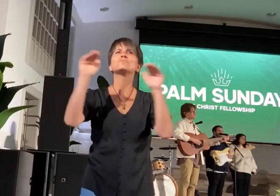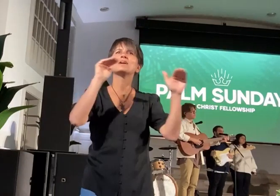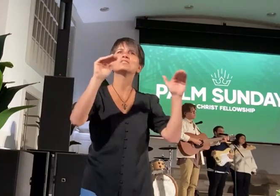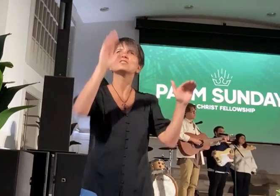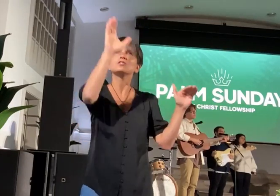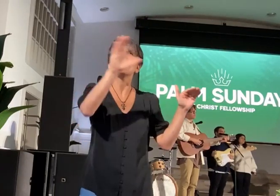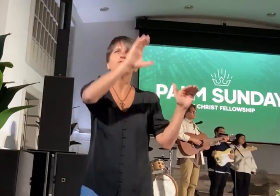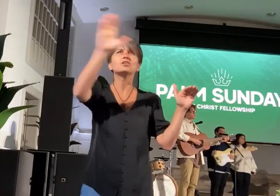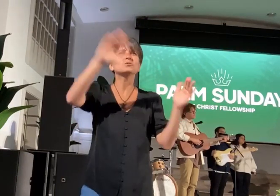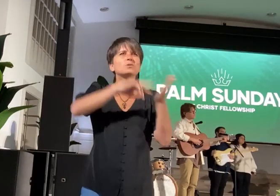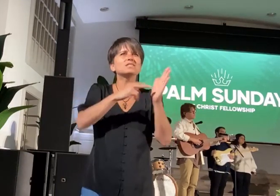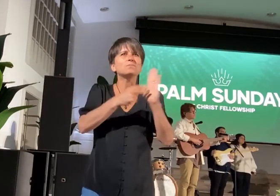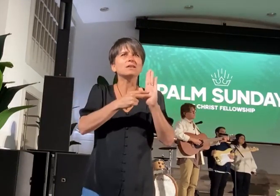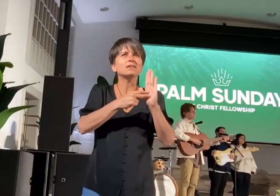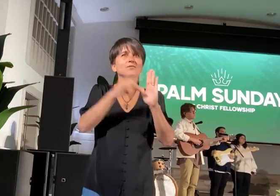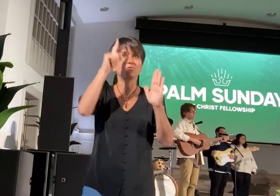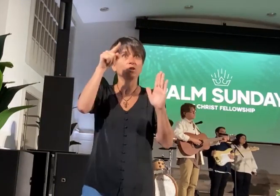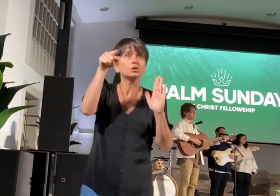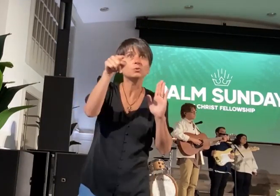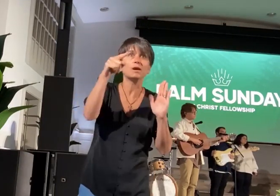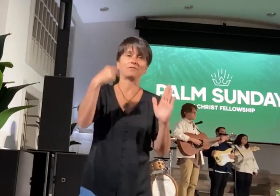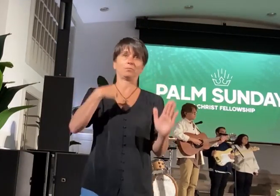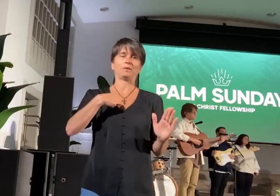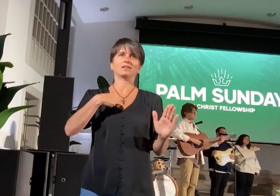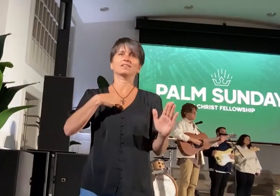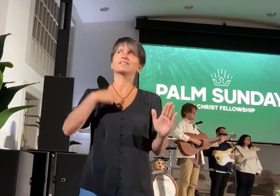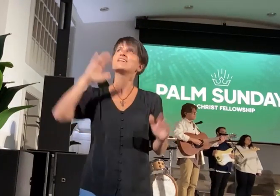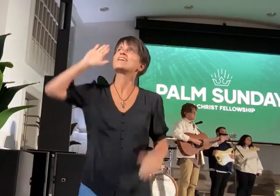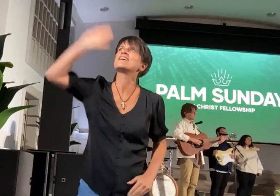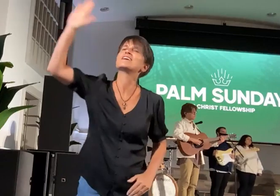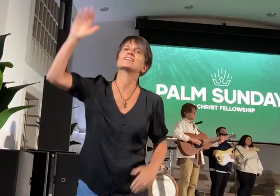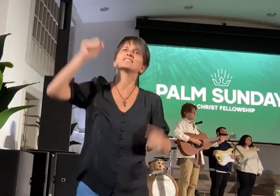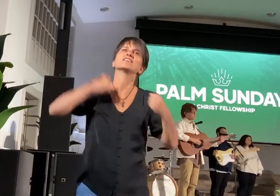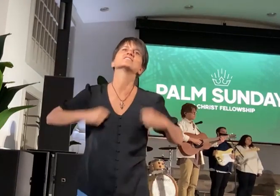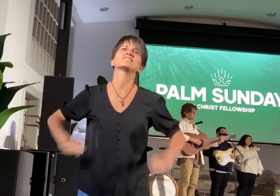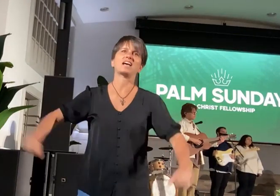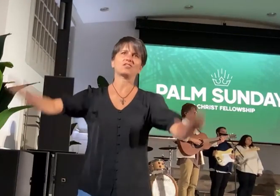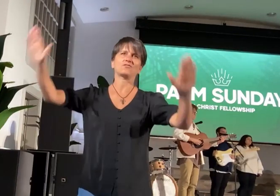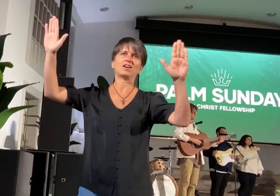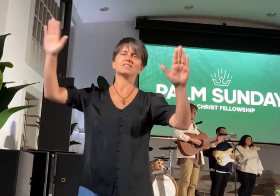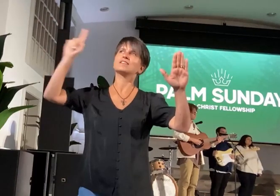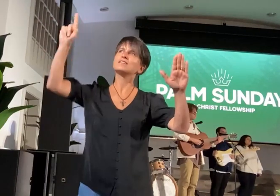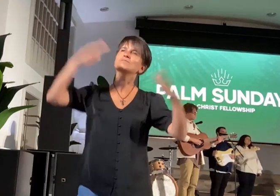you and for me. The sacrifice that Jesus would make.